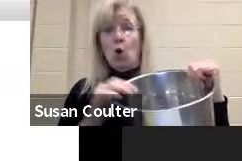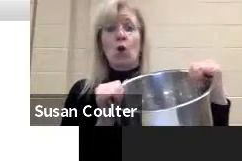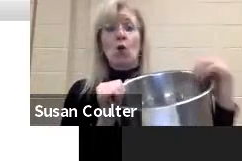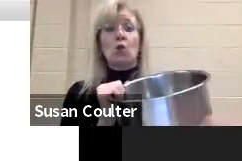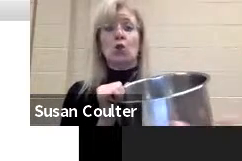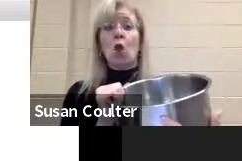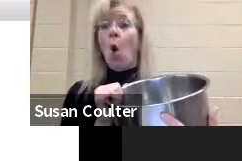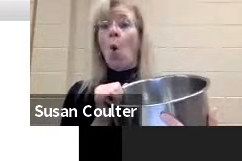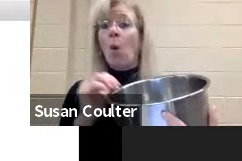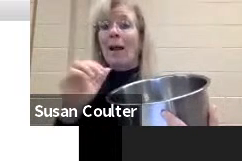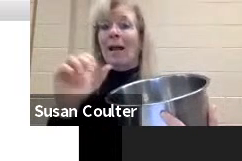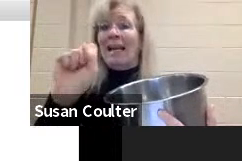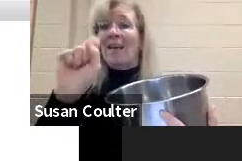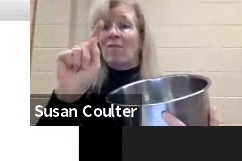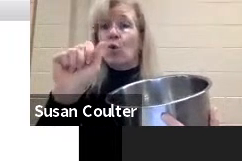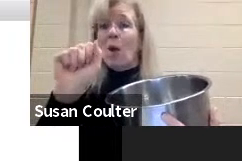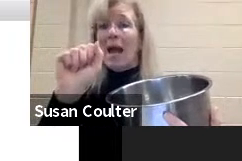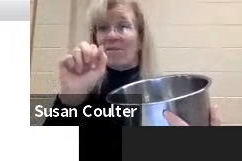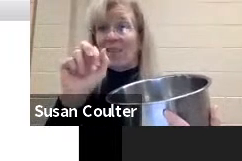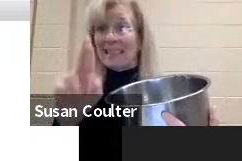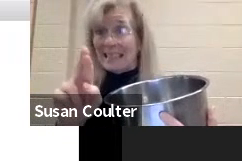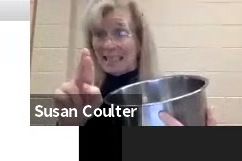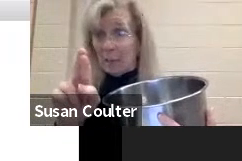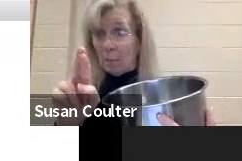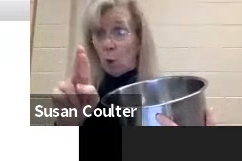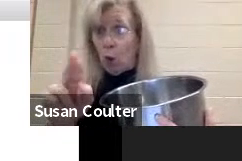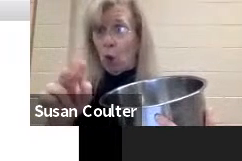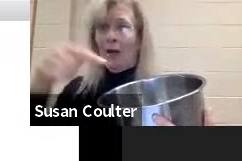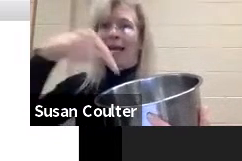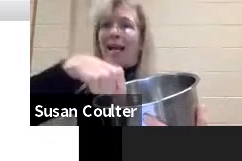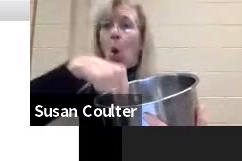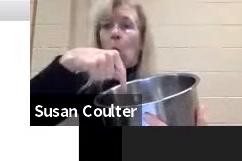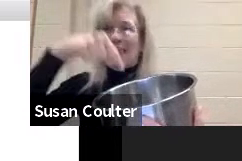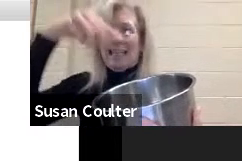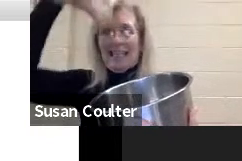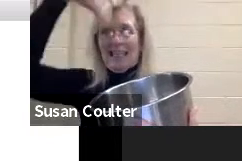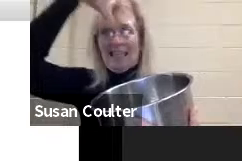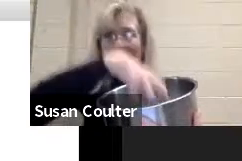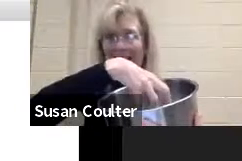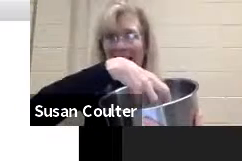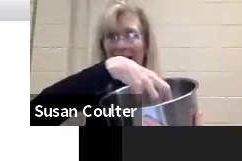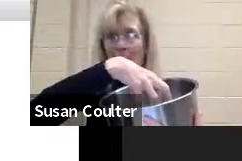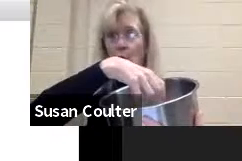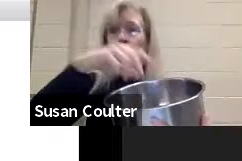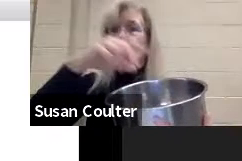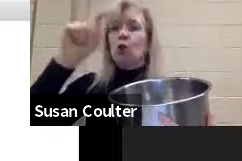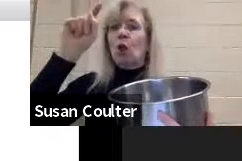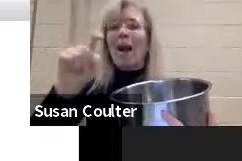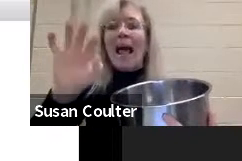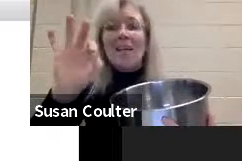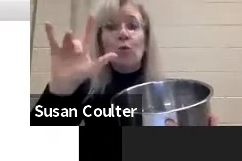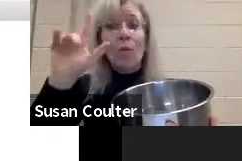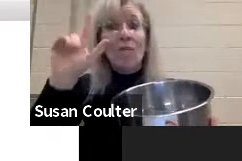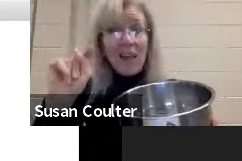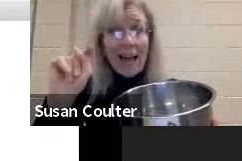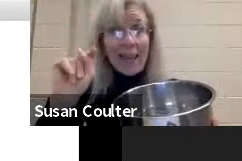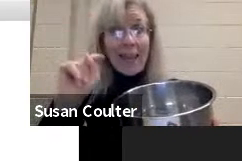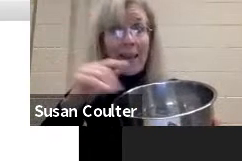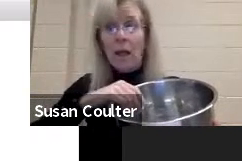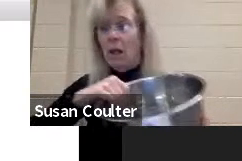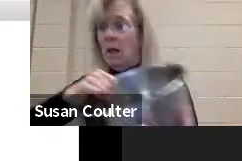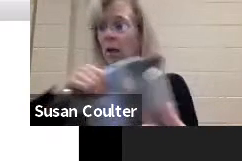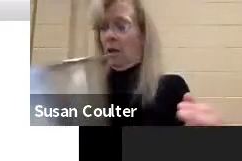there. So if you have the steamer, it goes in here. So it has to